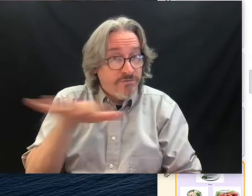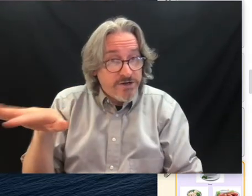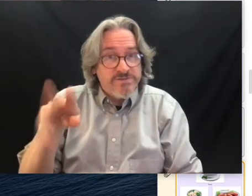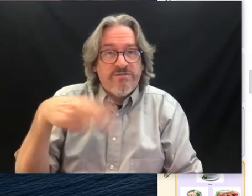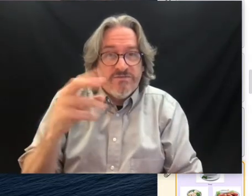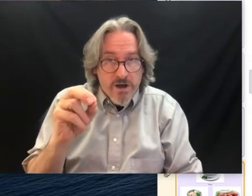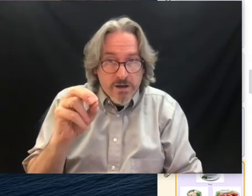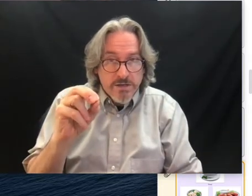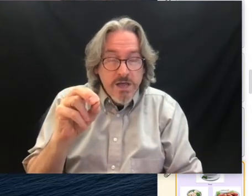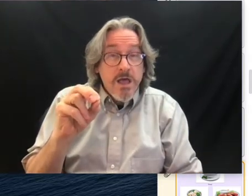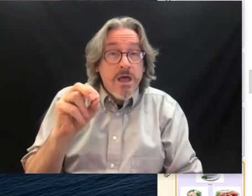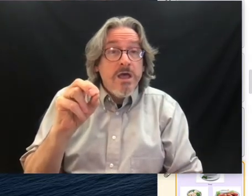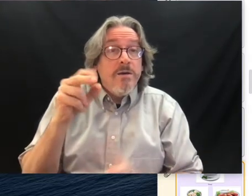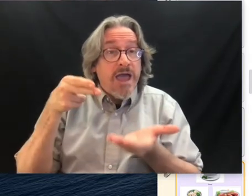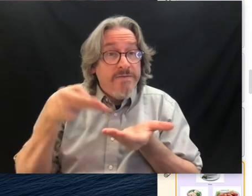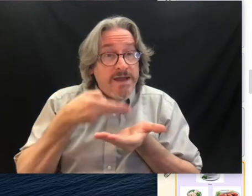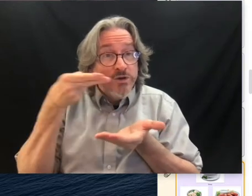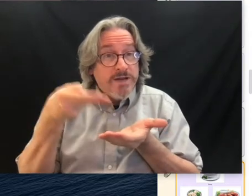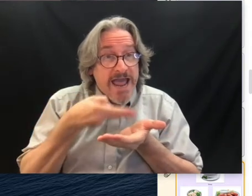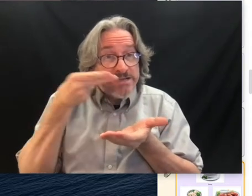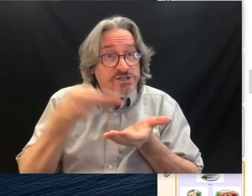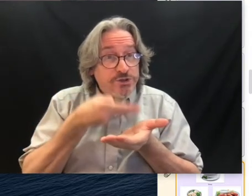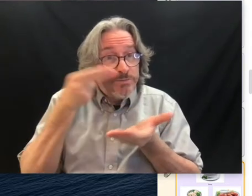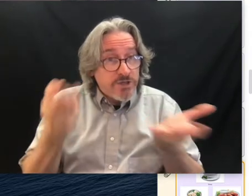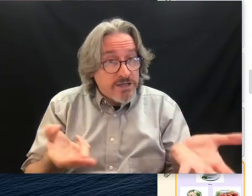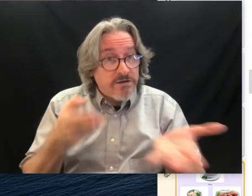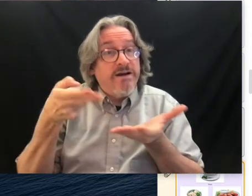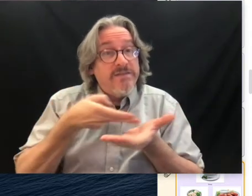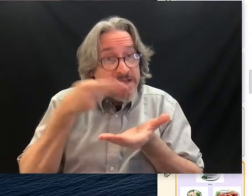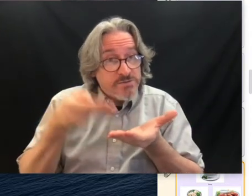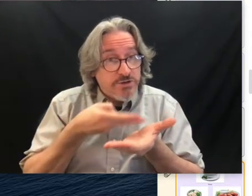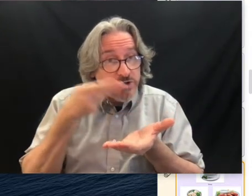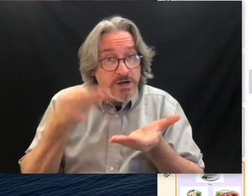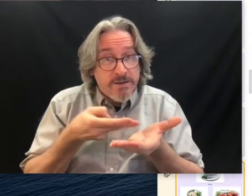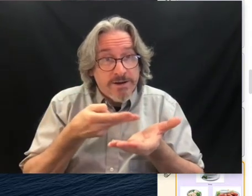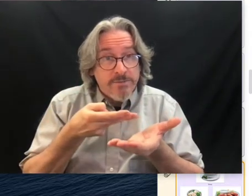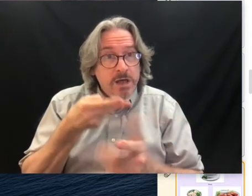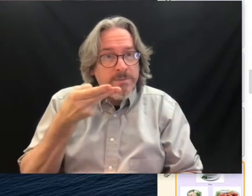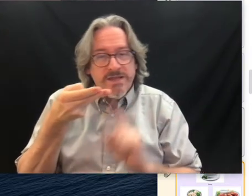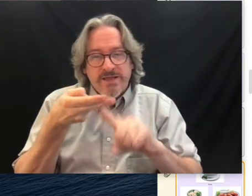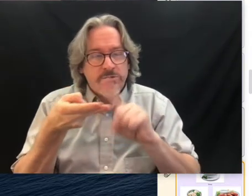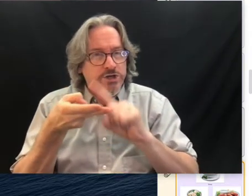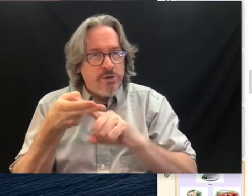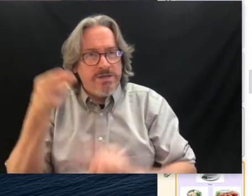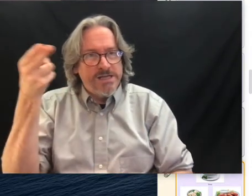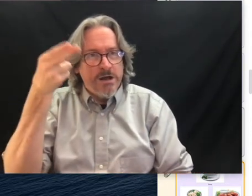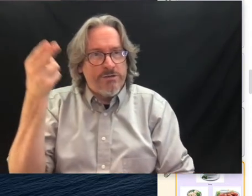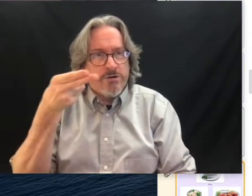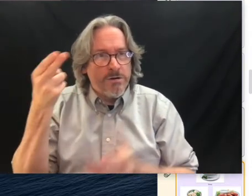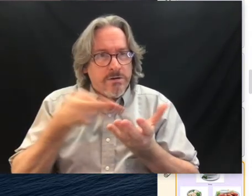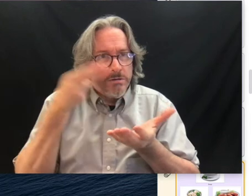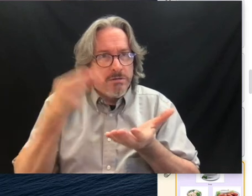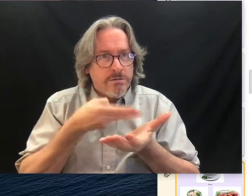So you fingerspell pho. And then you can add soup to clarify that that's what you're talking about. But then they don't show this